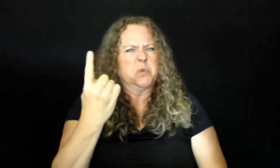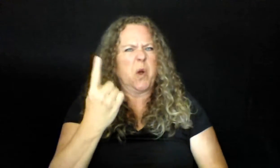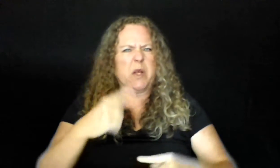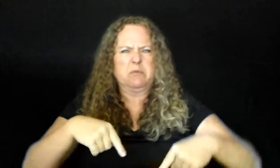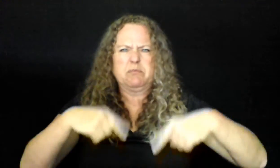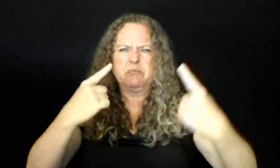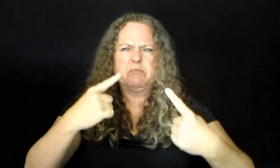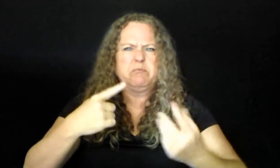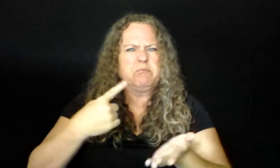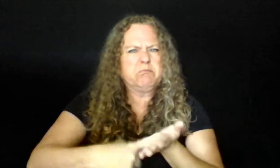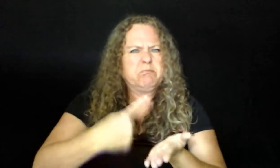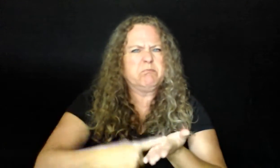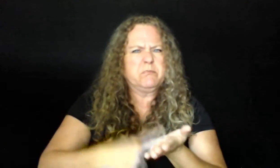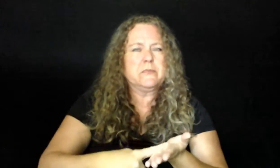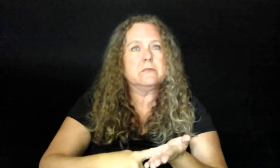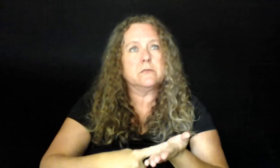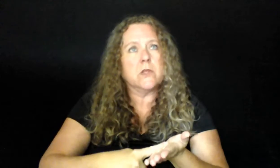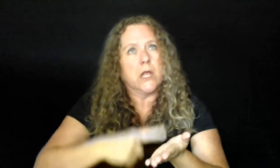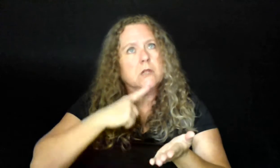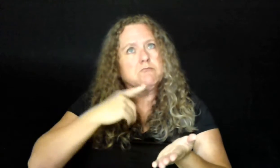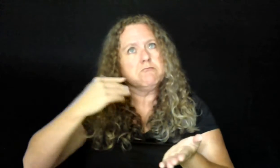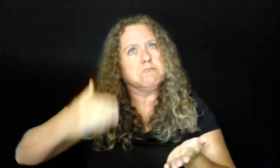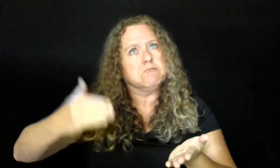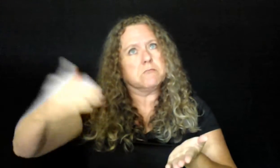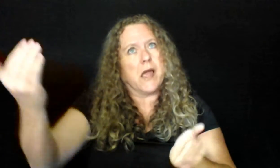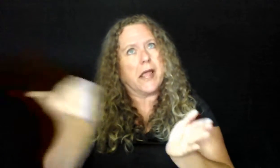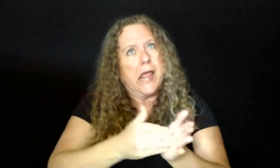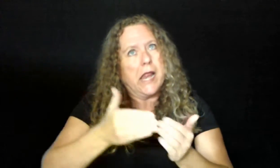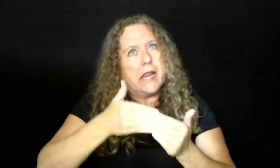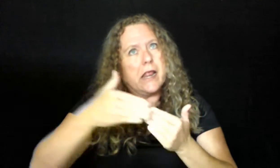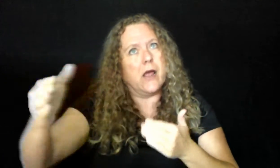years. But the first big debate in Christianity was